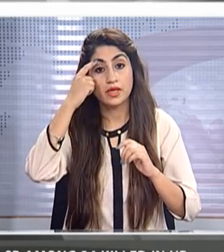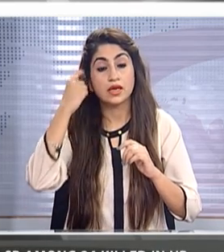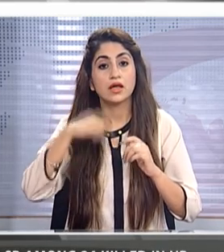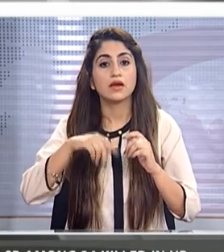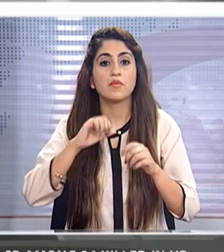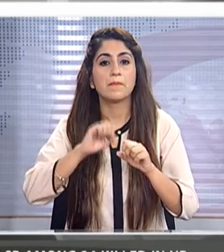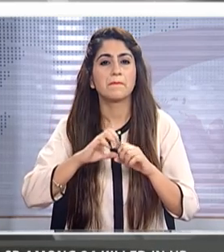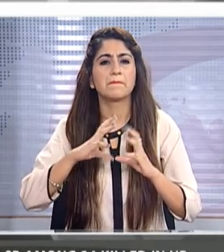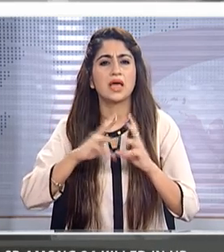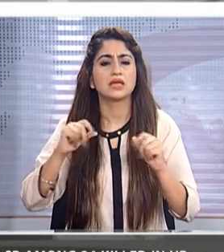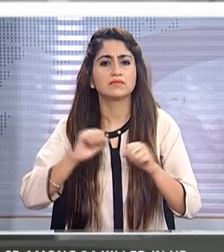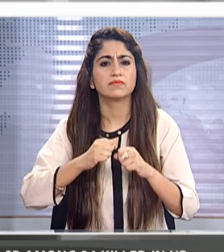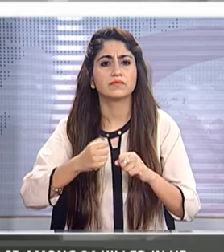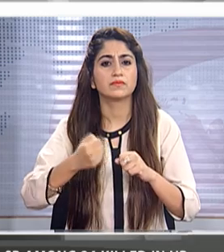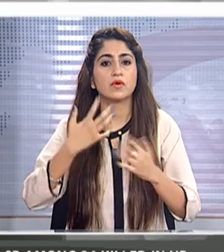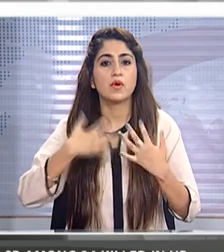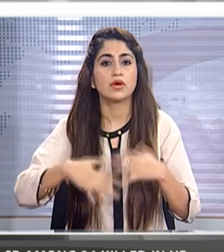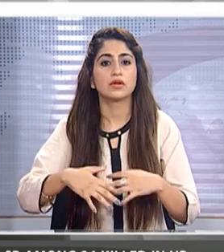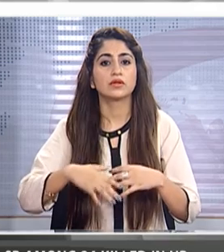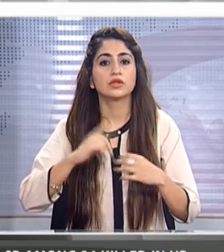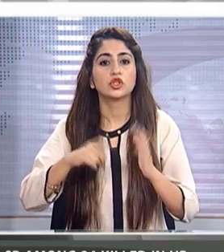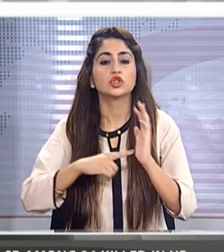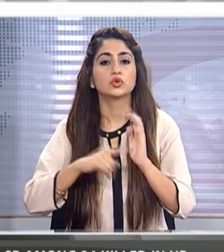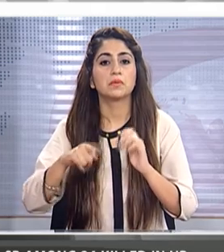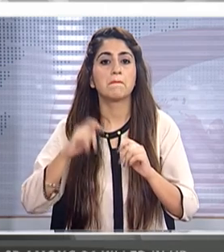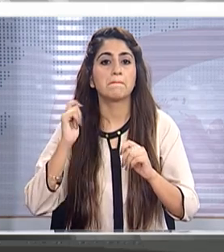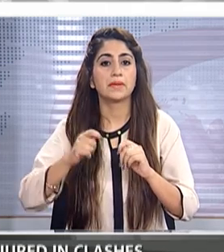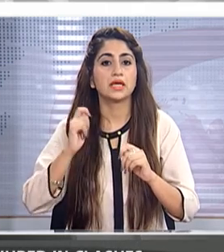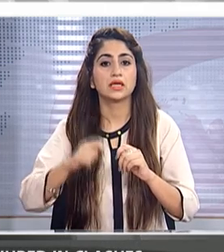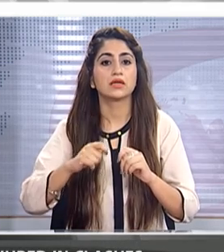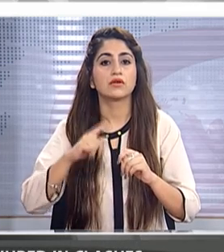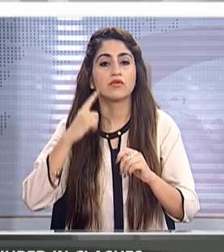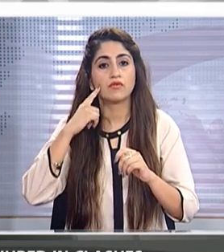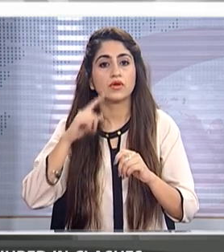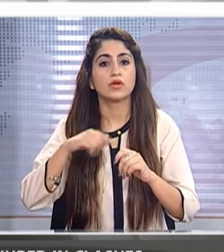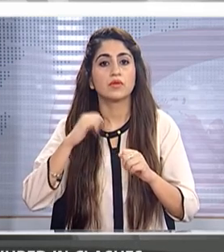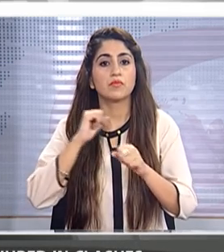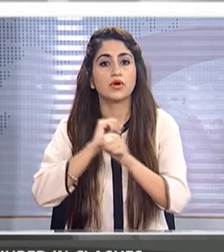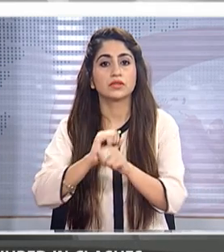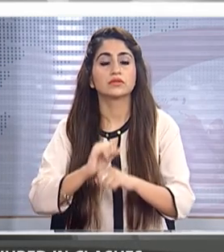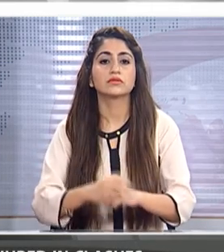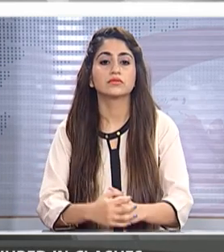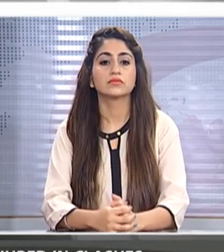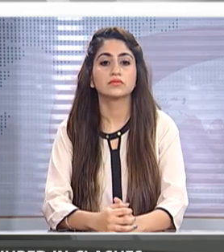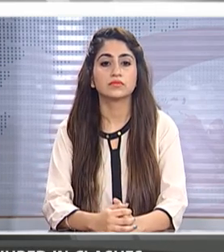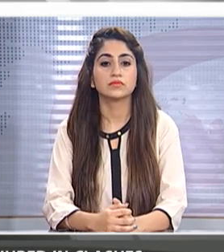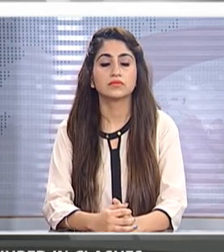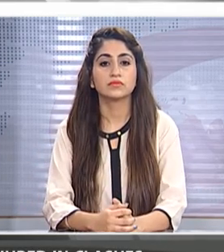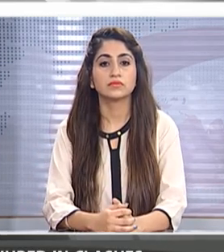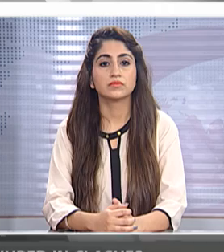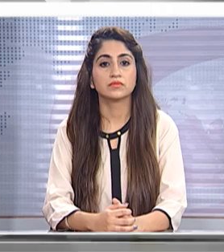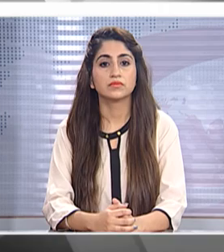injuries and multiple fractures, indicating that he must have been beaten to death by protesters.